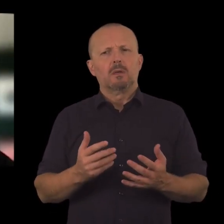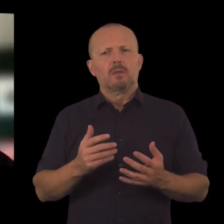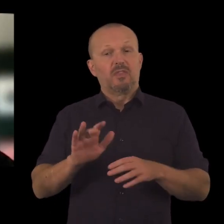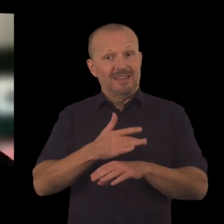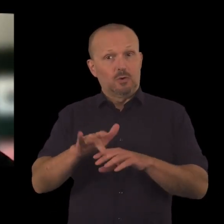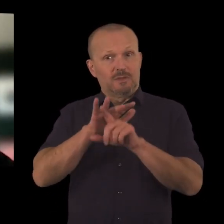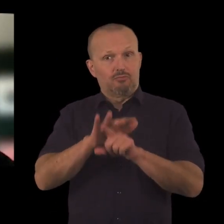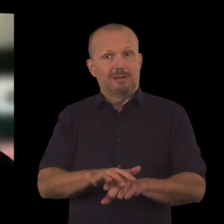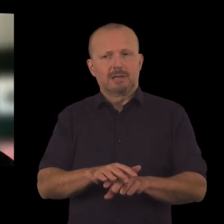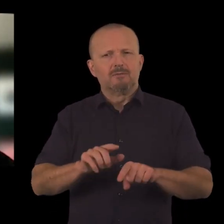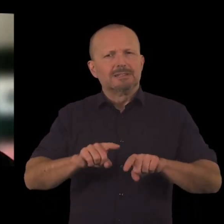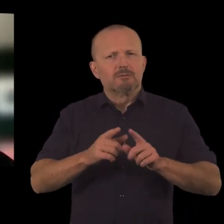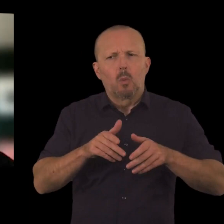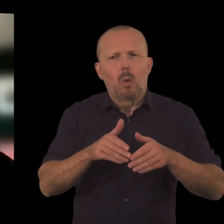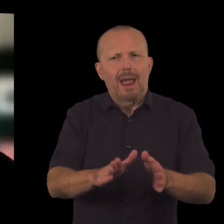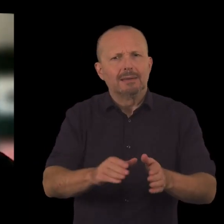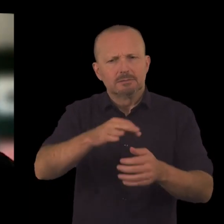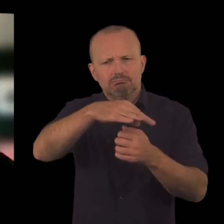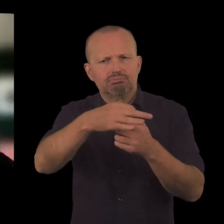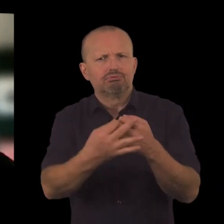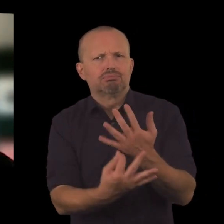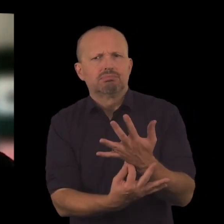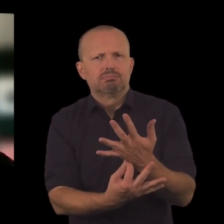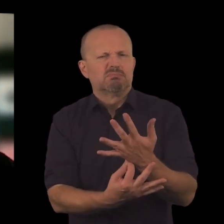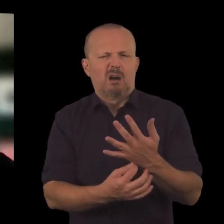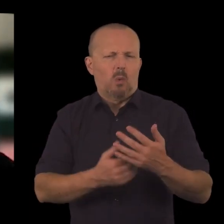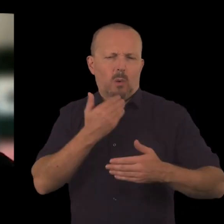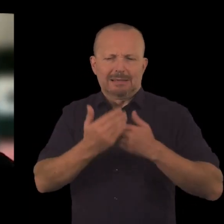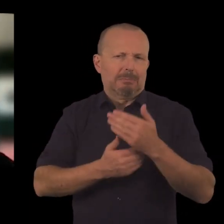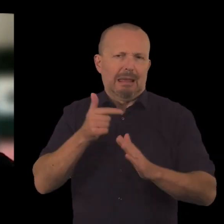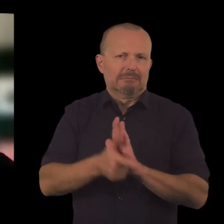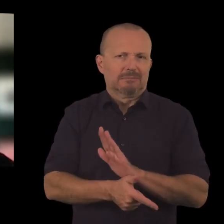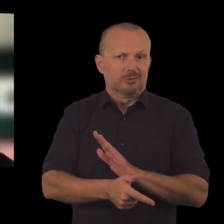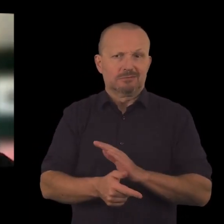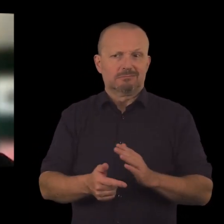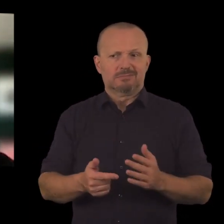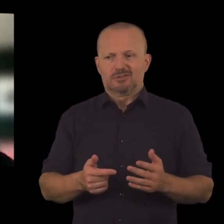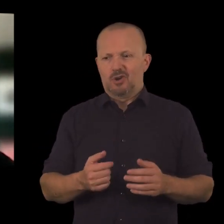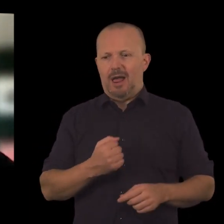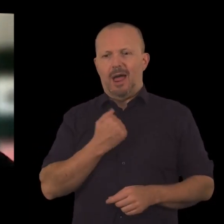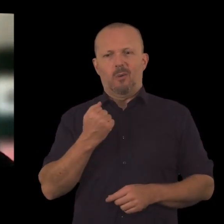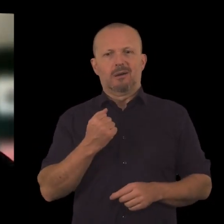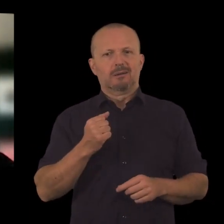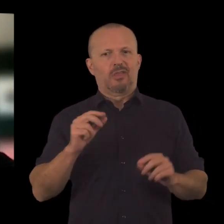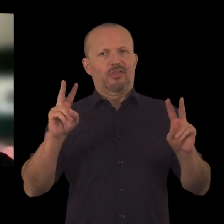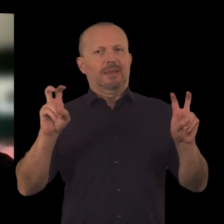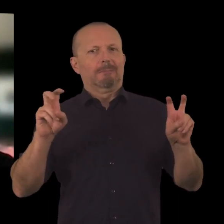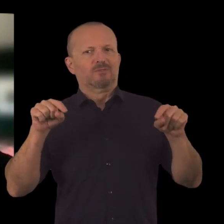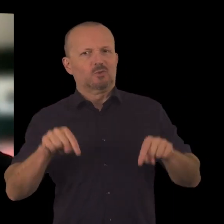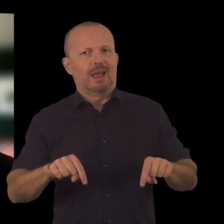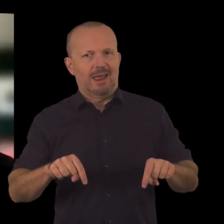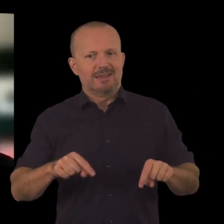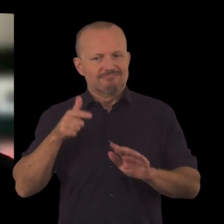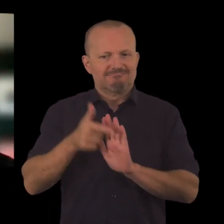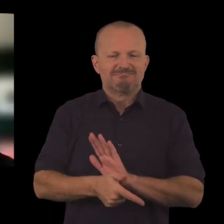Yeah, great. Yeah, awesome. Yeah. So as you know, then you know a little about it, but I'll